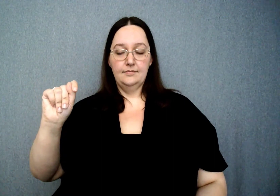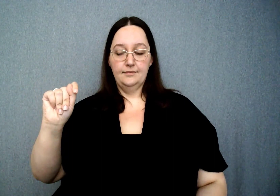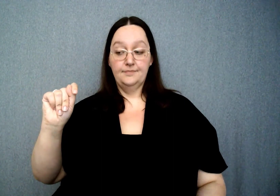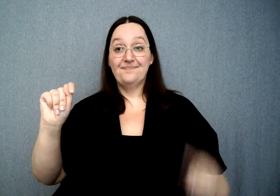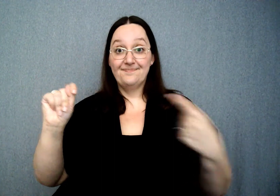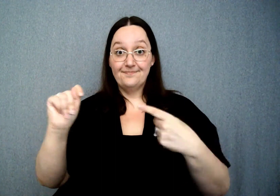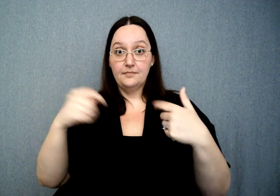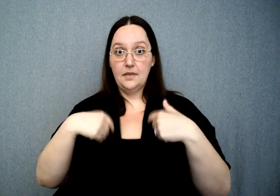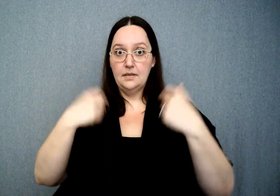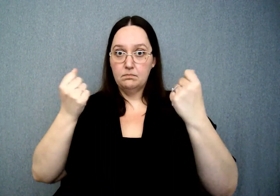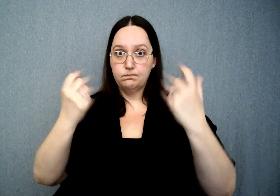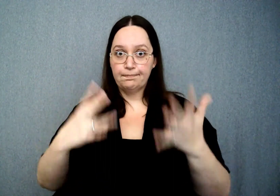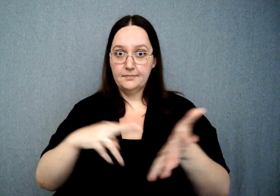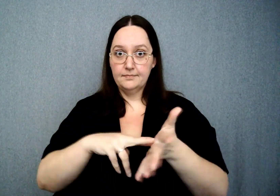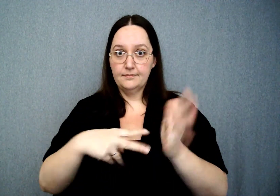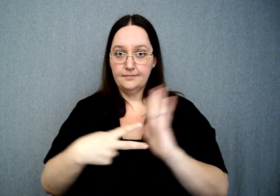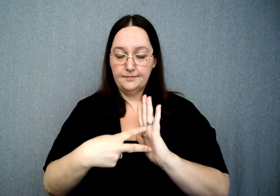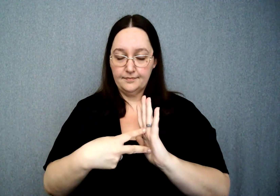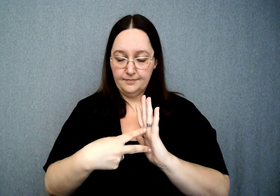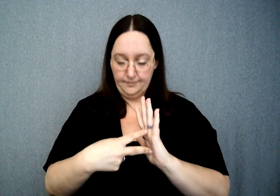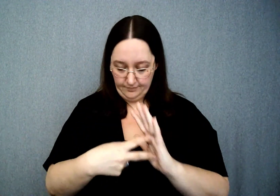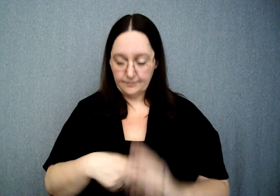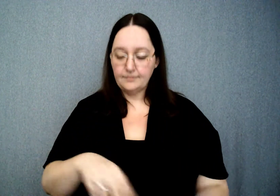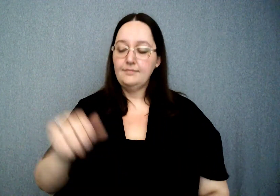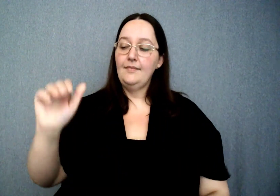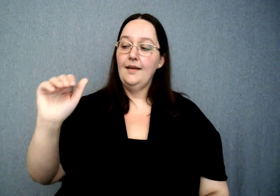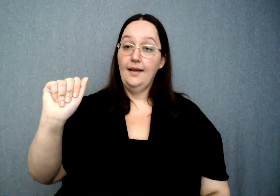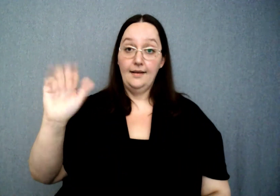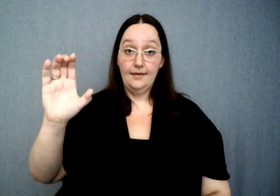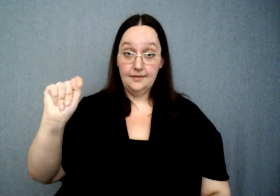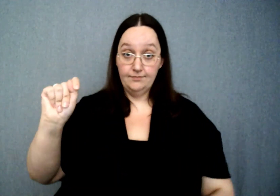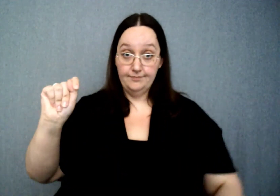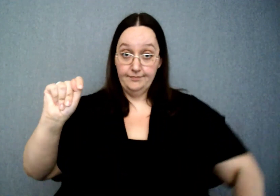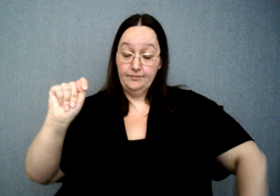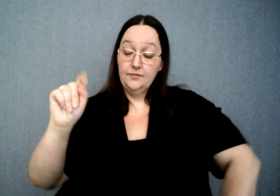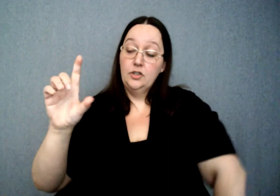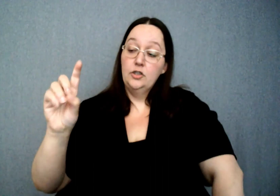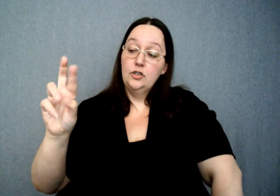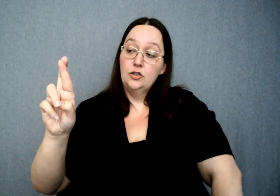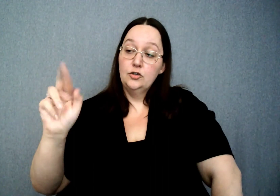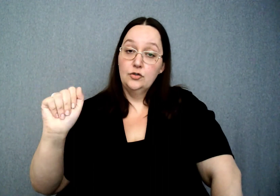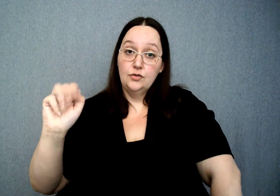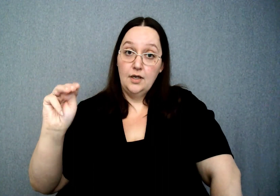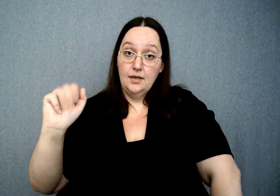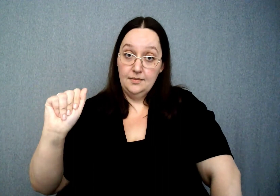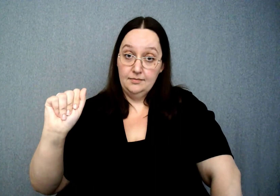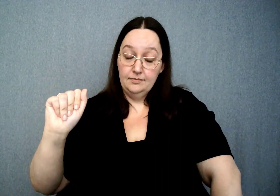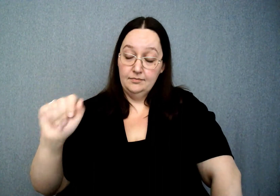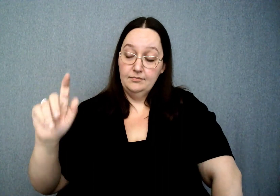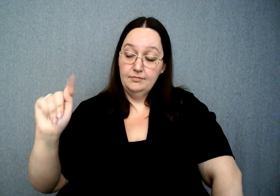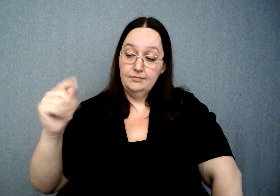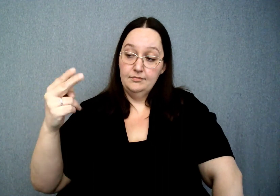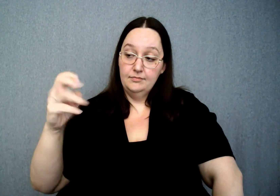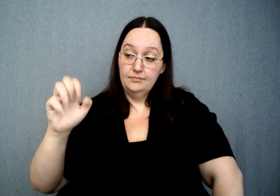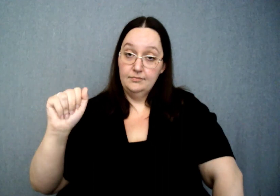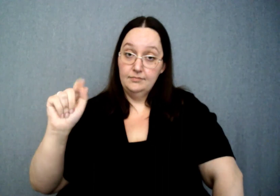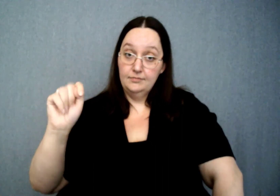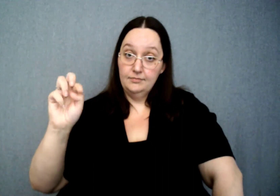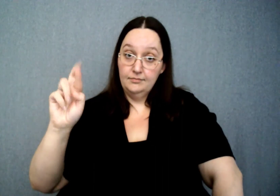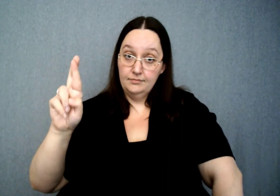to act, as well as many other meanings. Act, acting, drama,